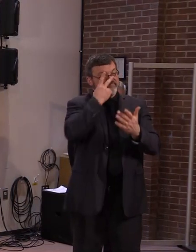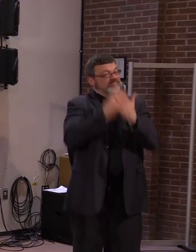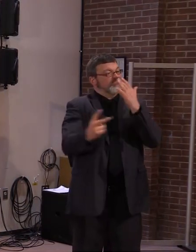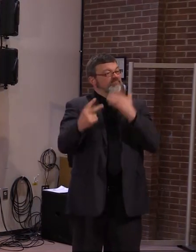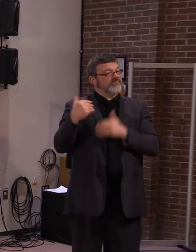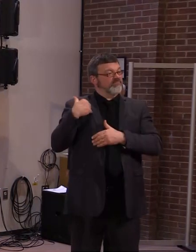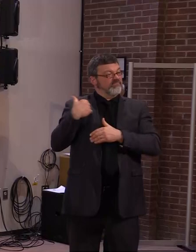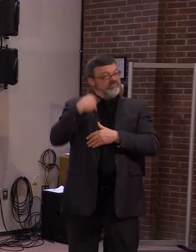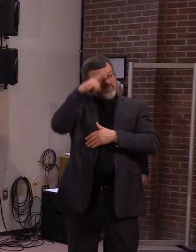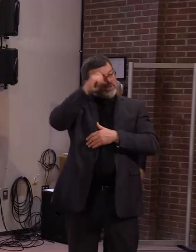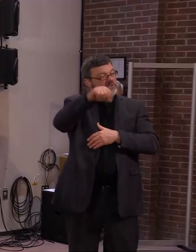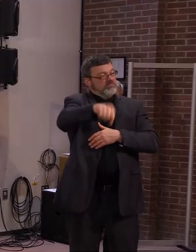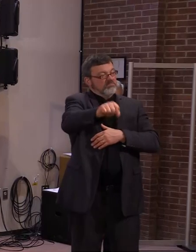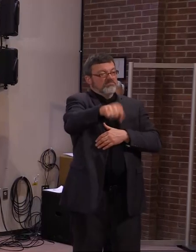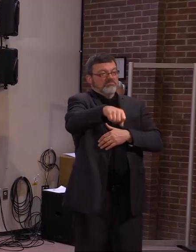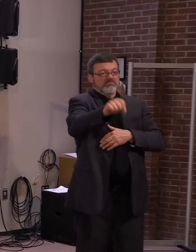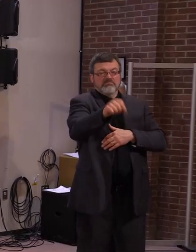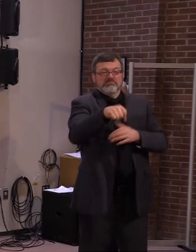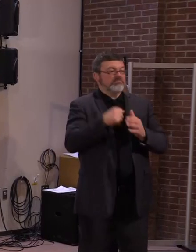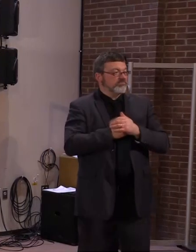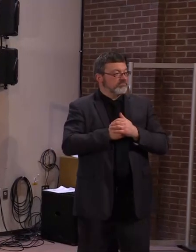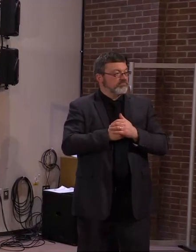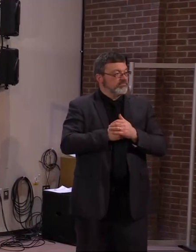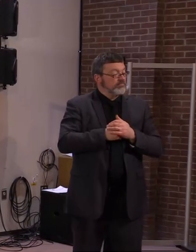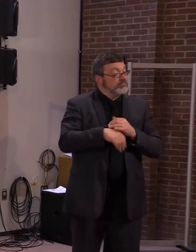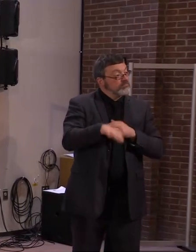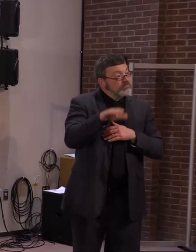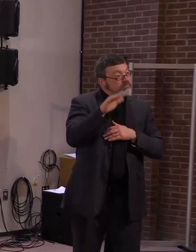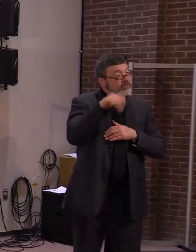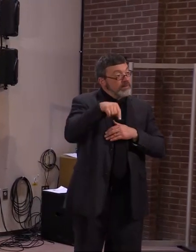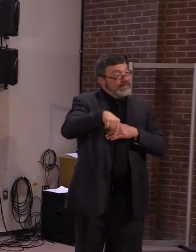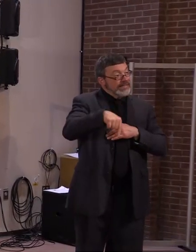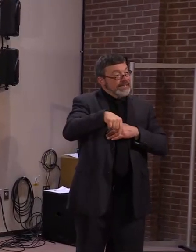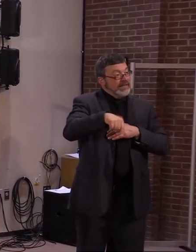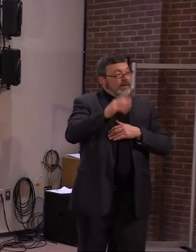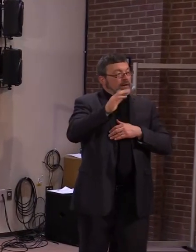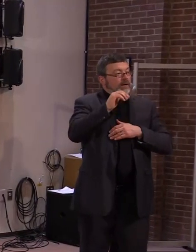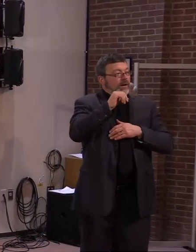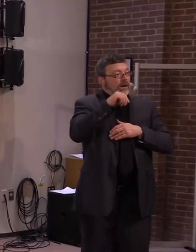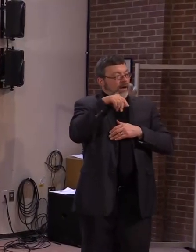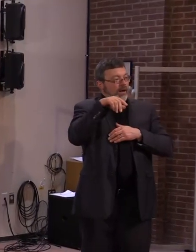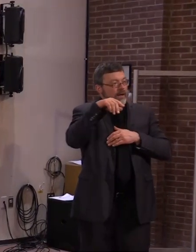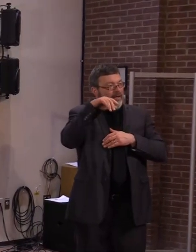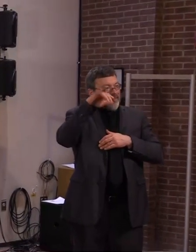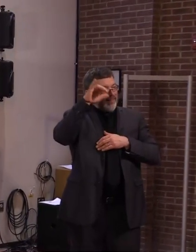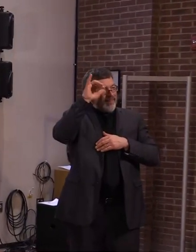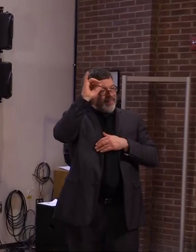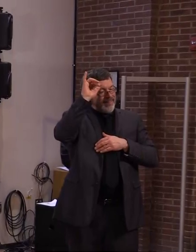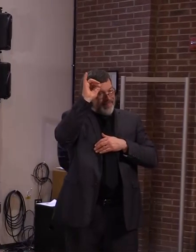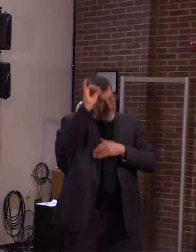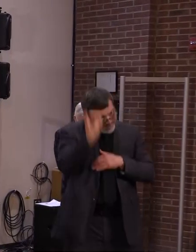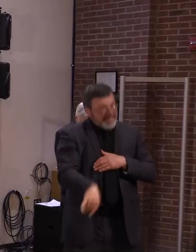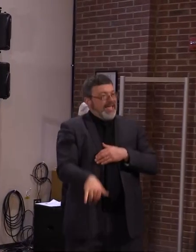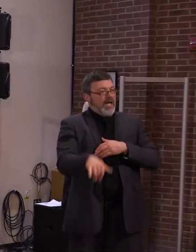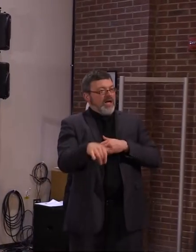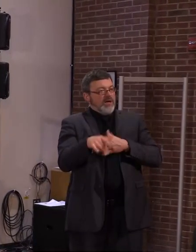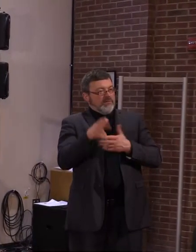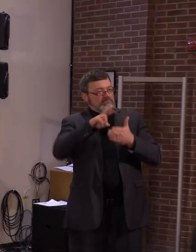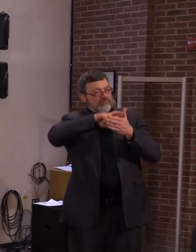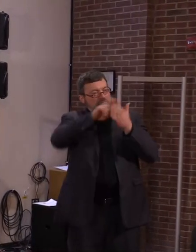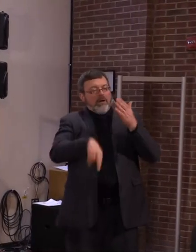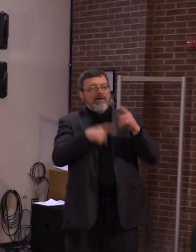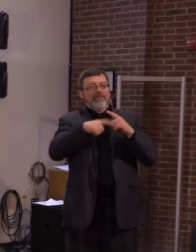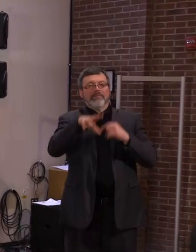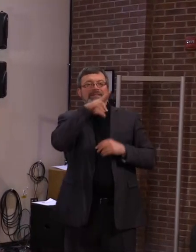Thanksgiving. Make no mistake about it, this is a true post-Thanksgiving surge. Now,